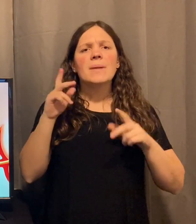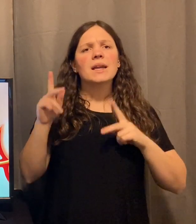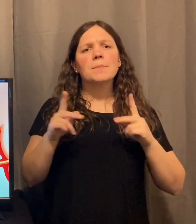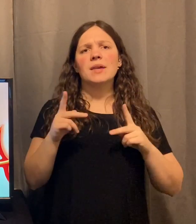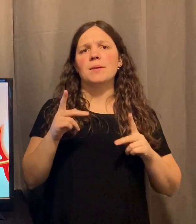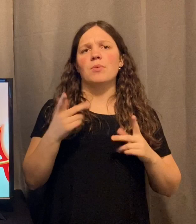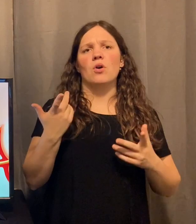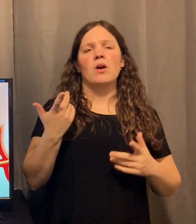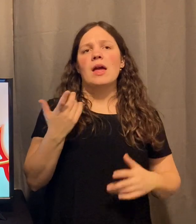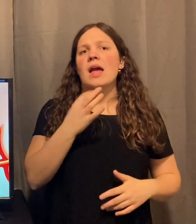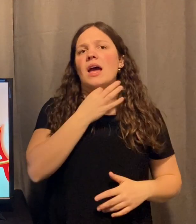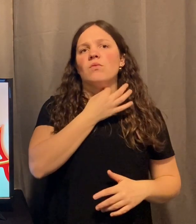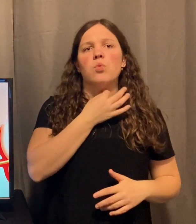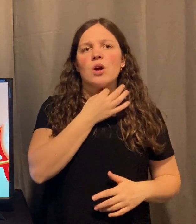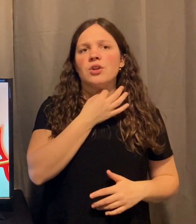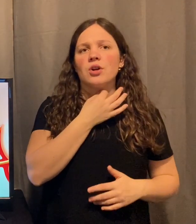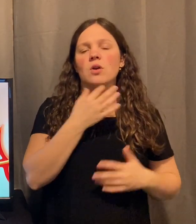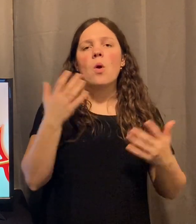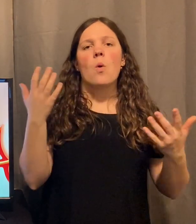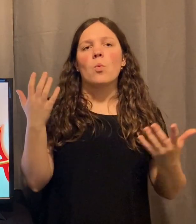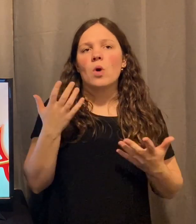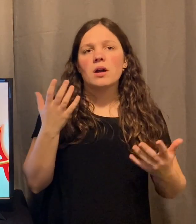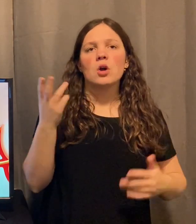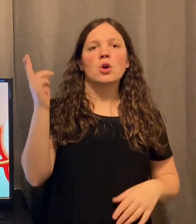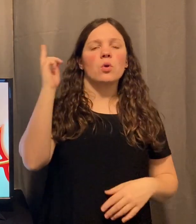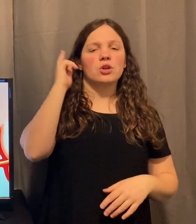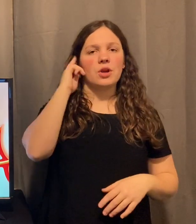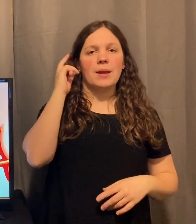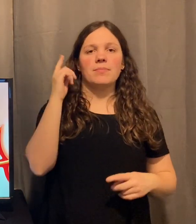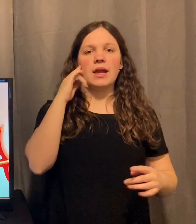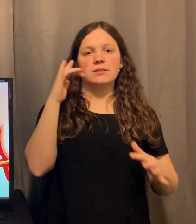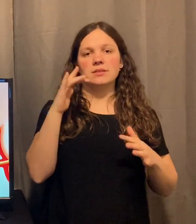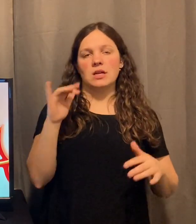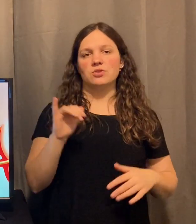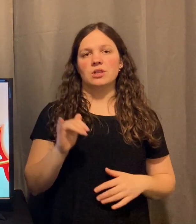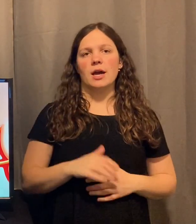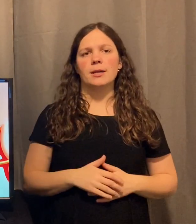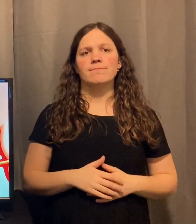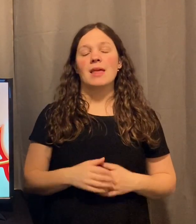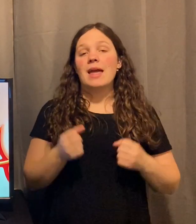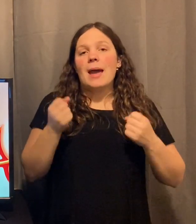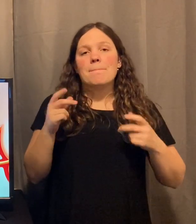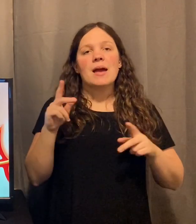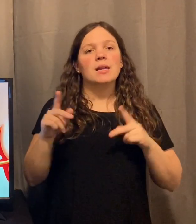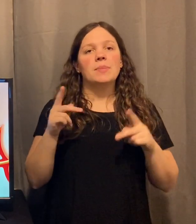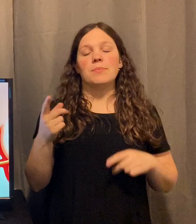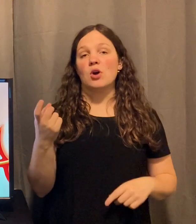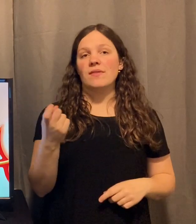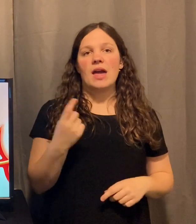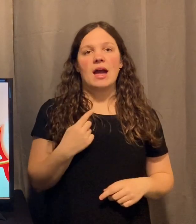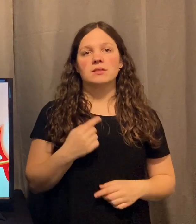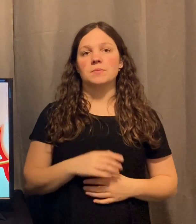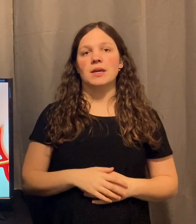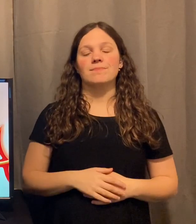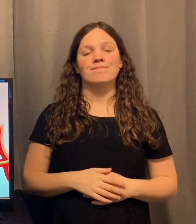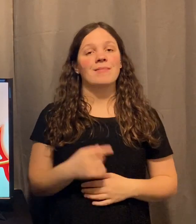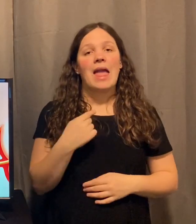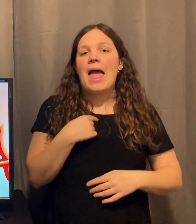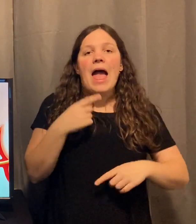Many people have wondered what cochlear implant sounds like, and many people have asked me.